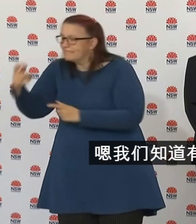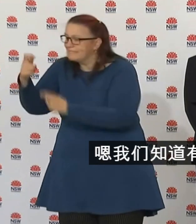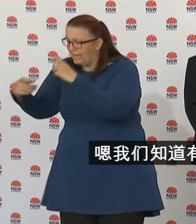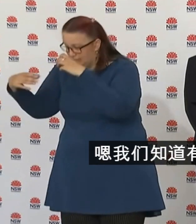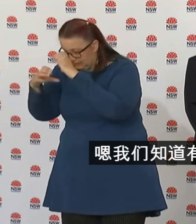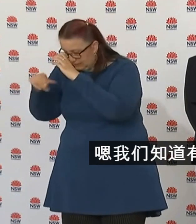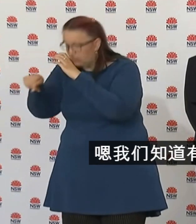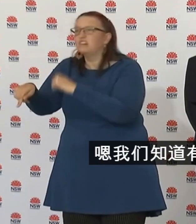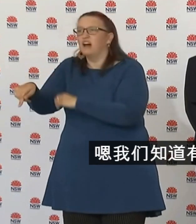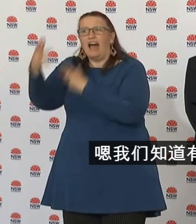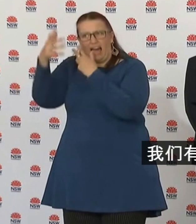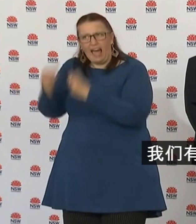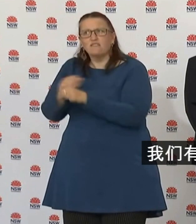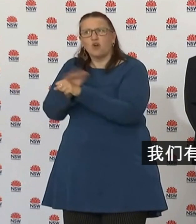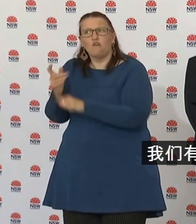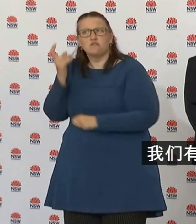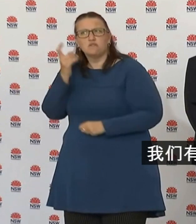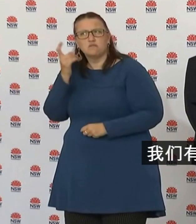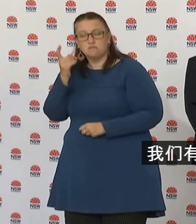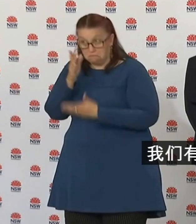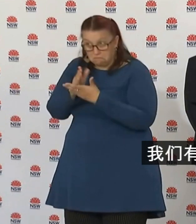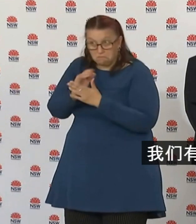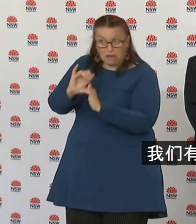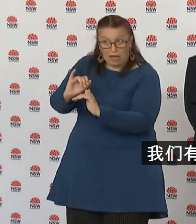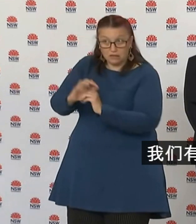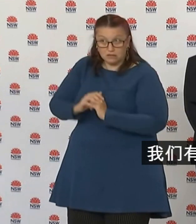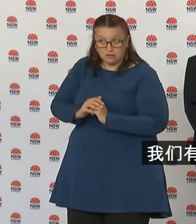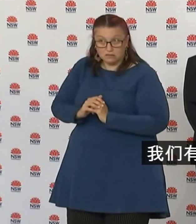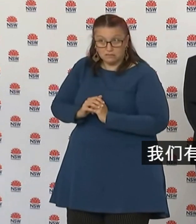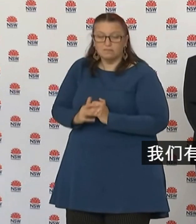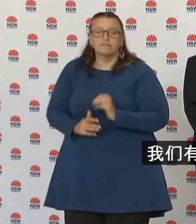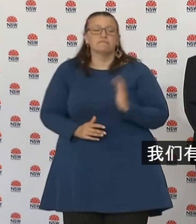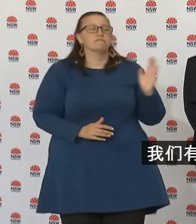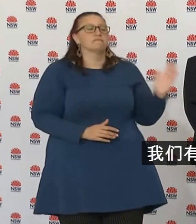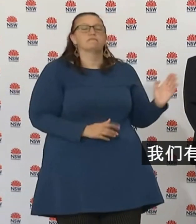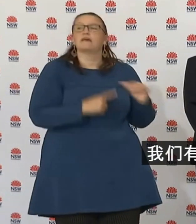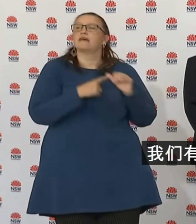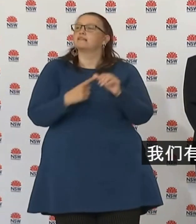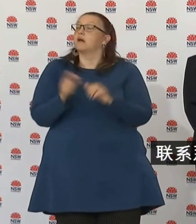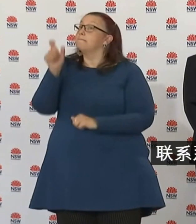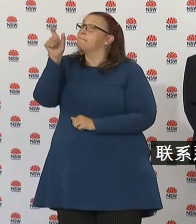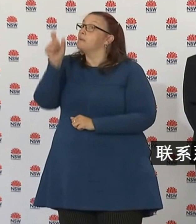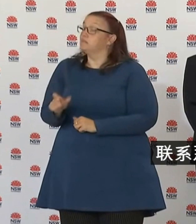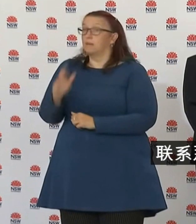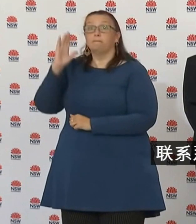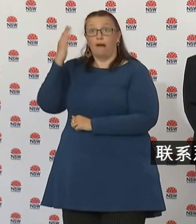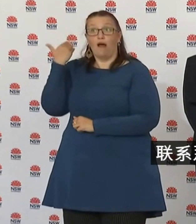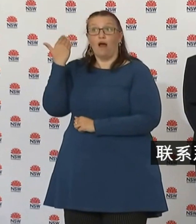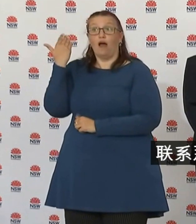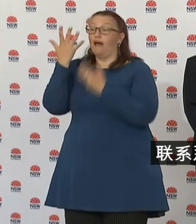Armidale. That person is no longer infectious. We have, and we are also following up a